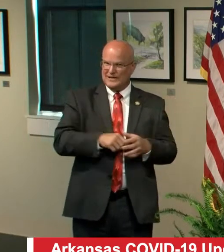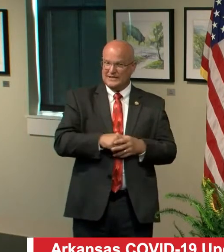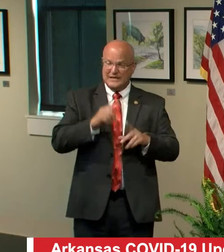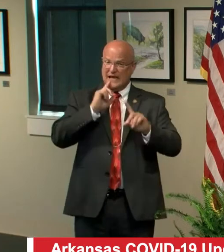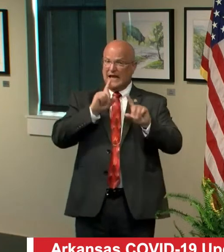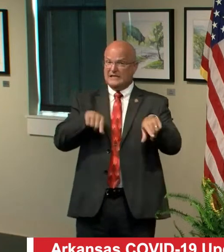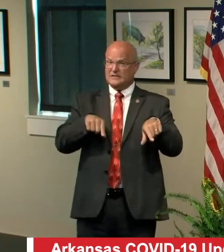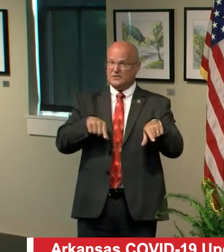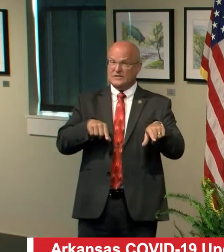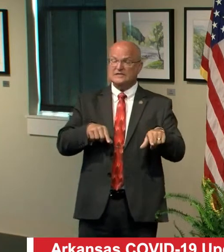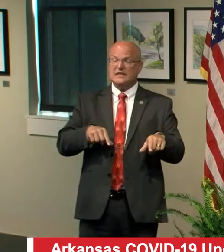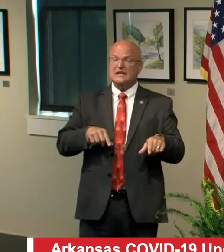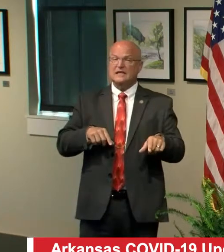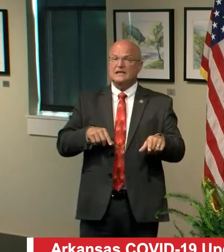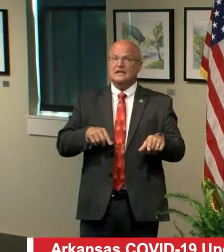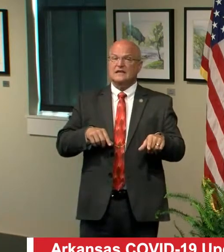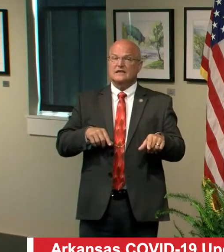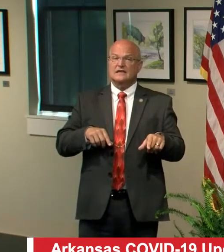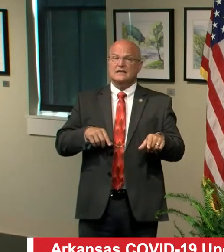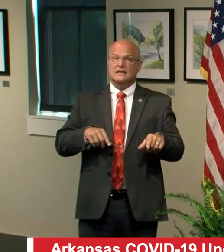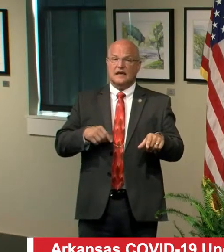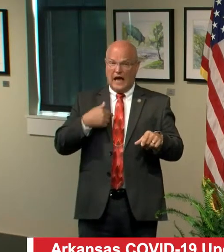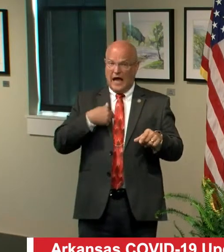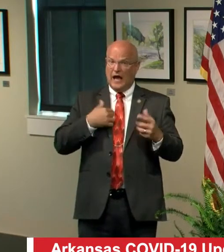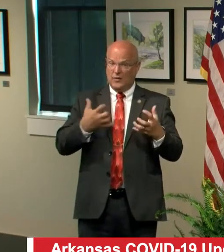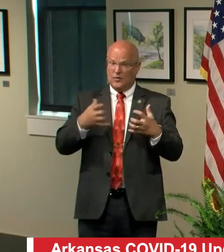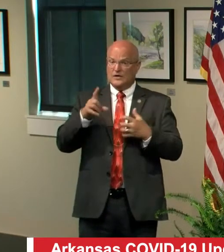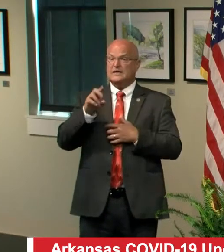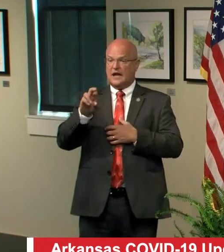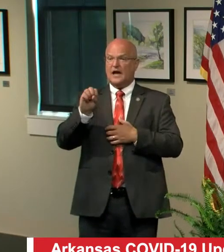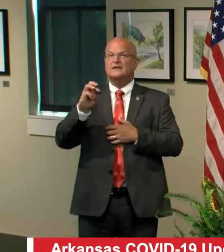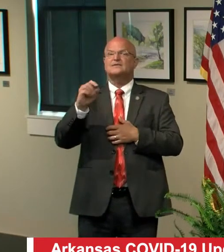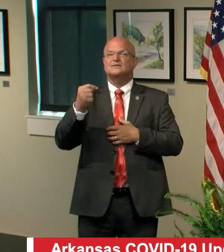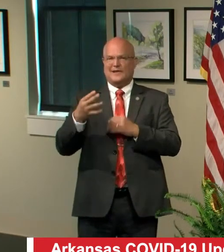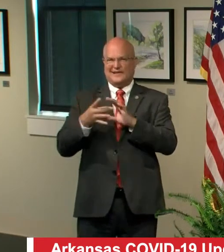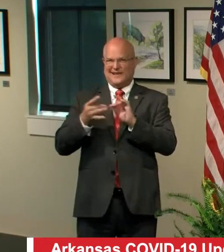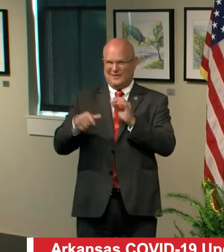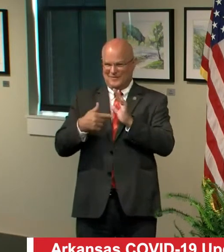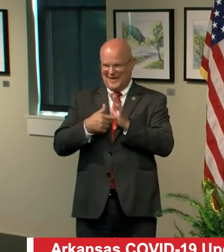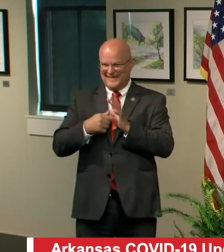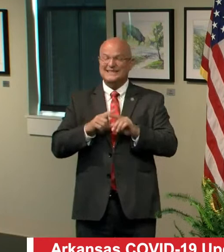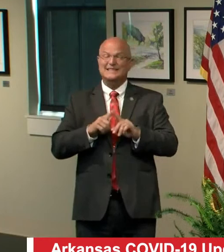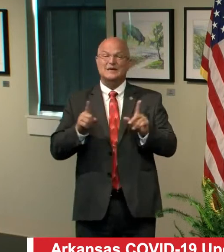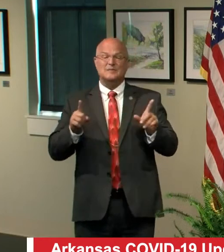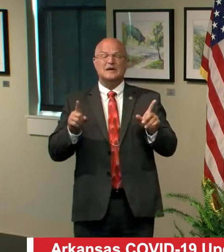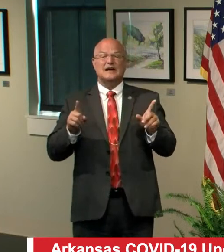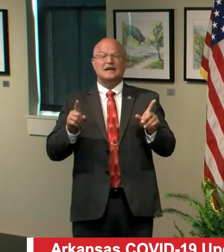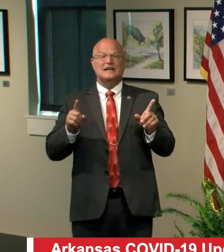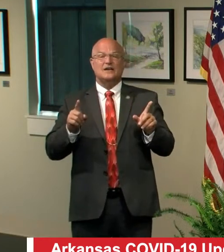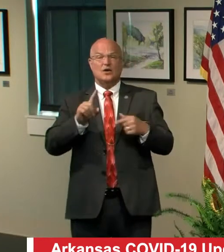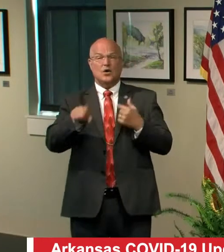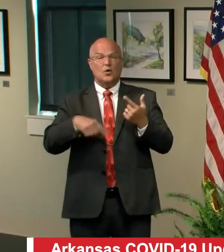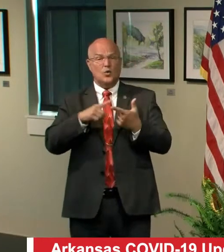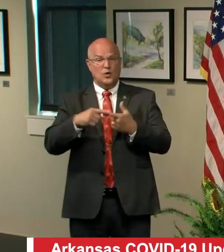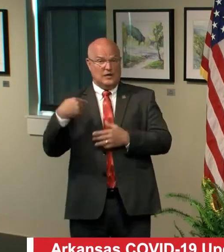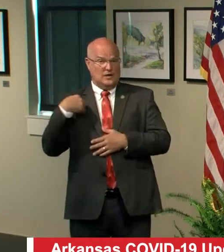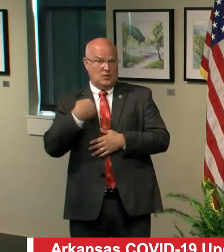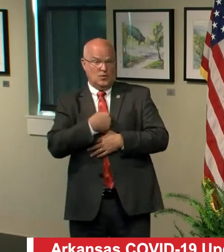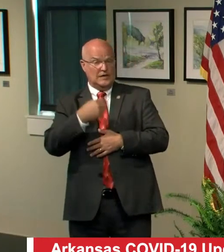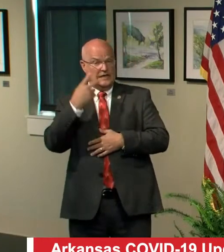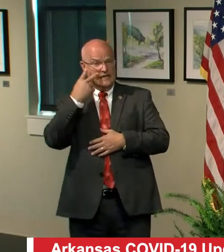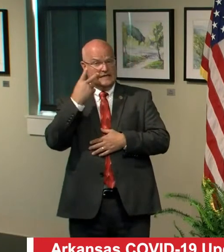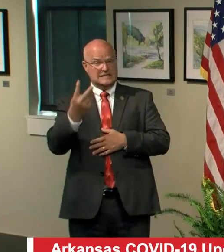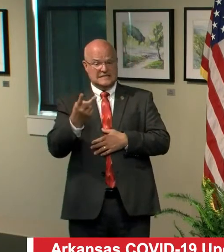the answer is, and I do want Dr. Smith to comment on this, but you know, whenever we